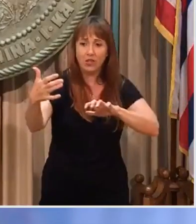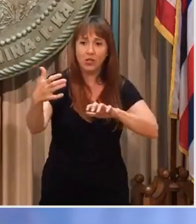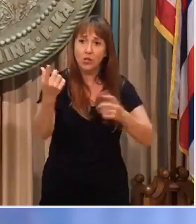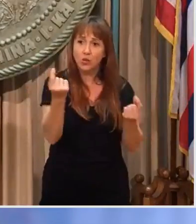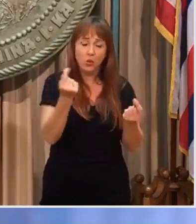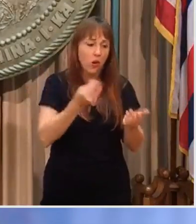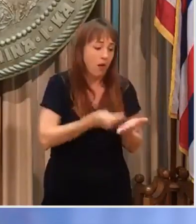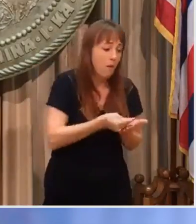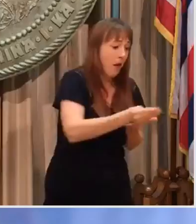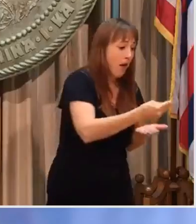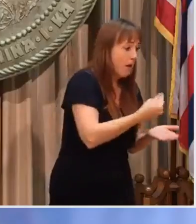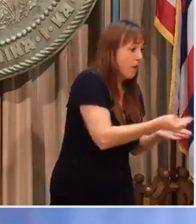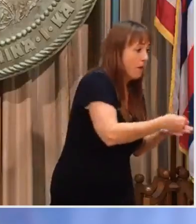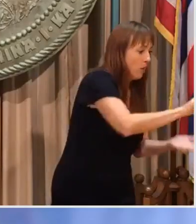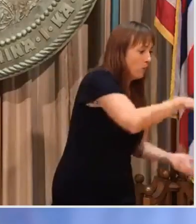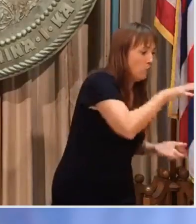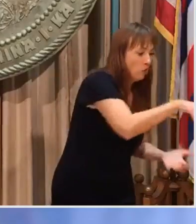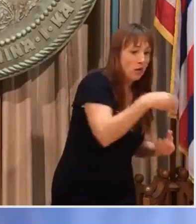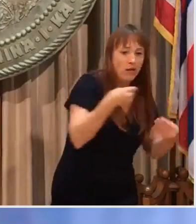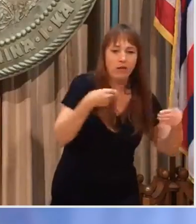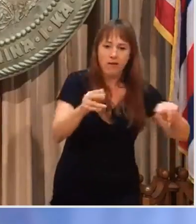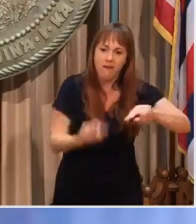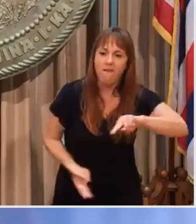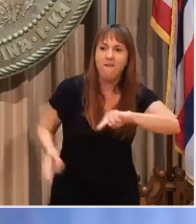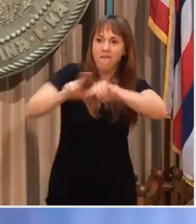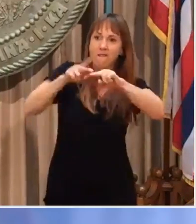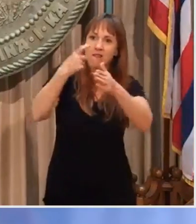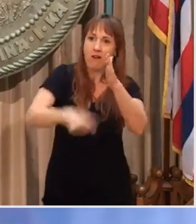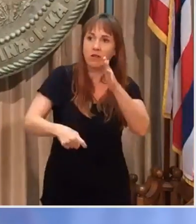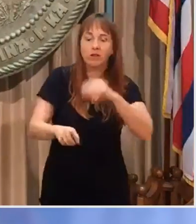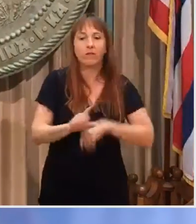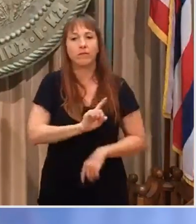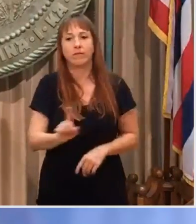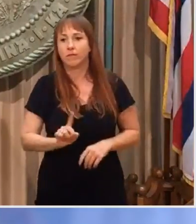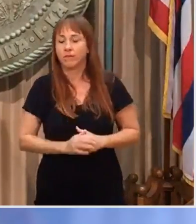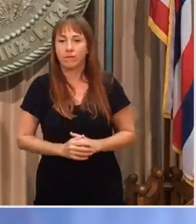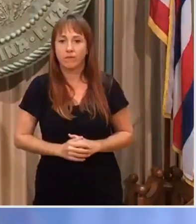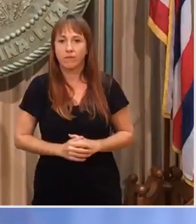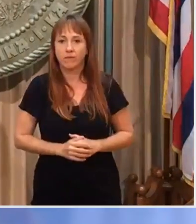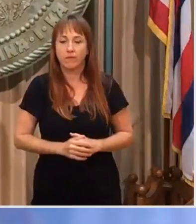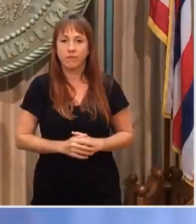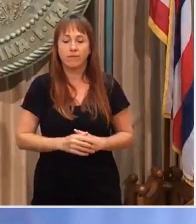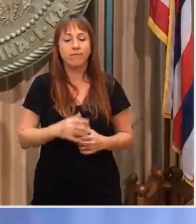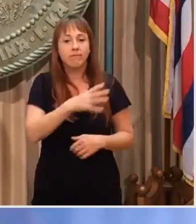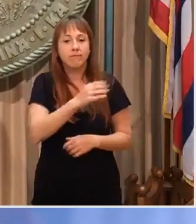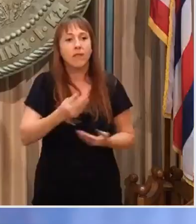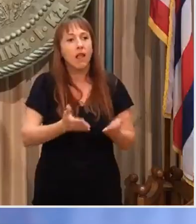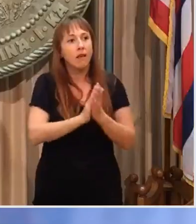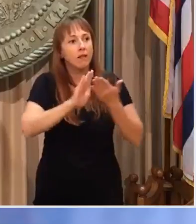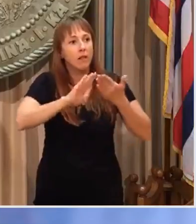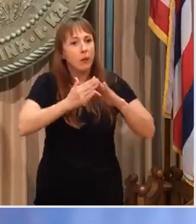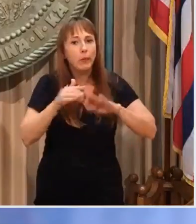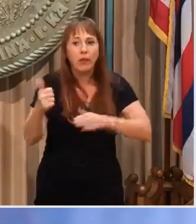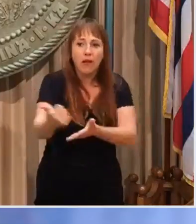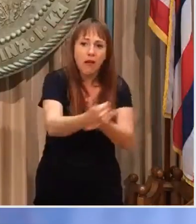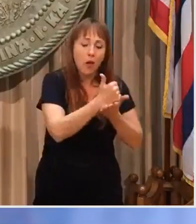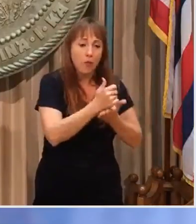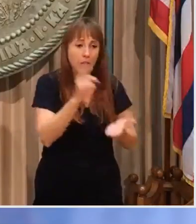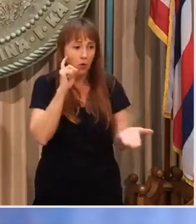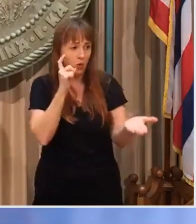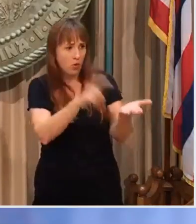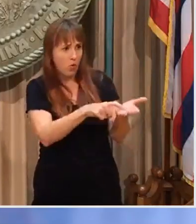by greatly increasing prices on essential consumer goods. And certainly I would ask the community's help if